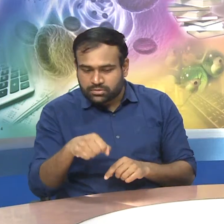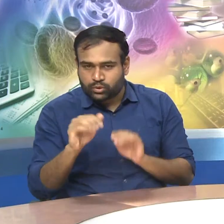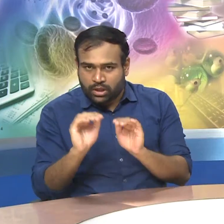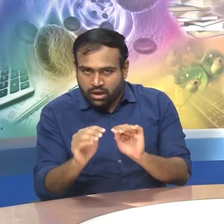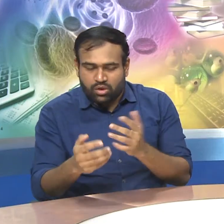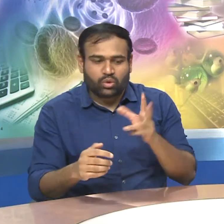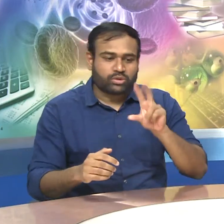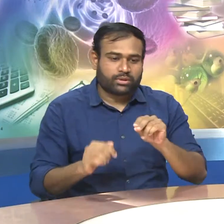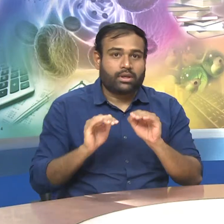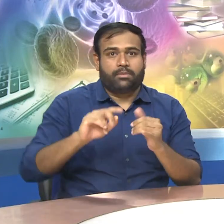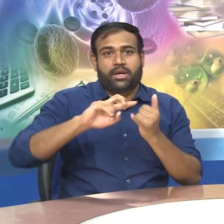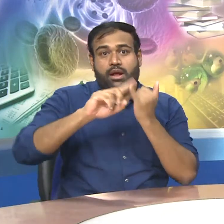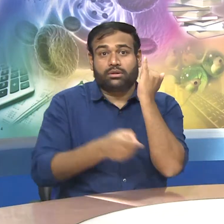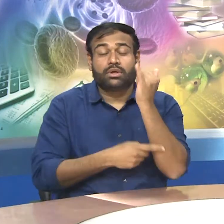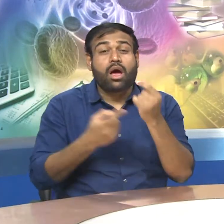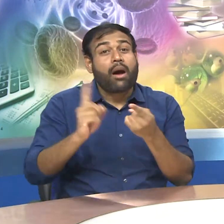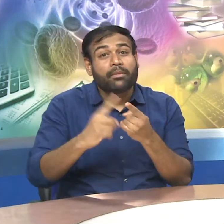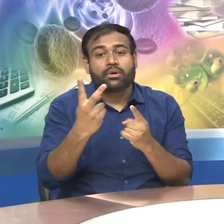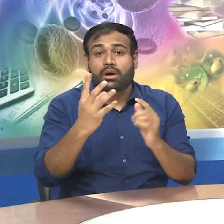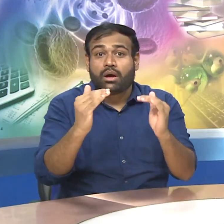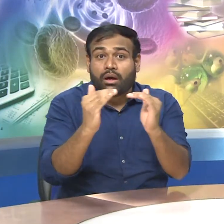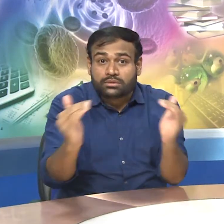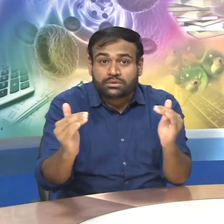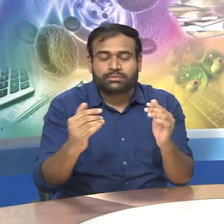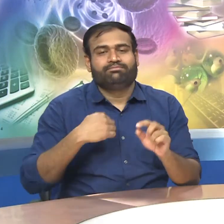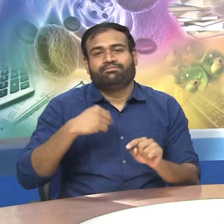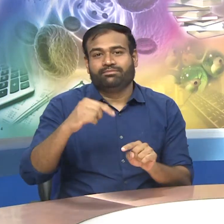his casting vote in case of a tie.